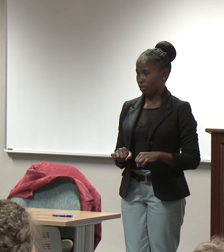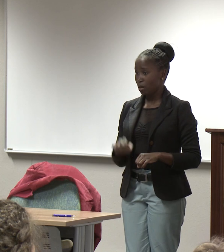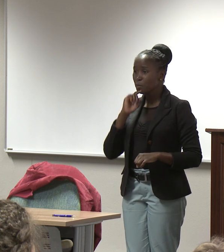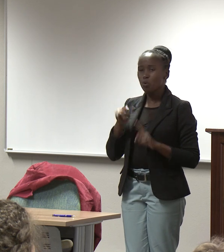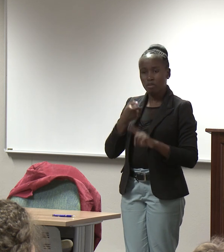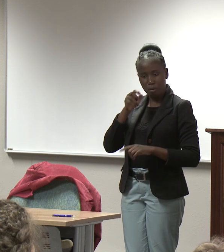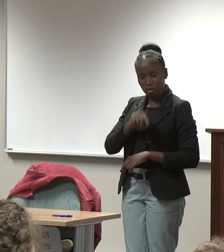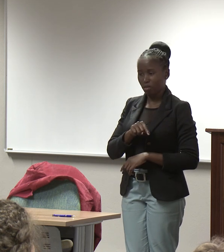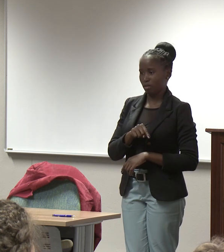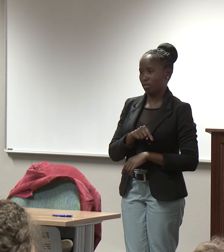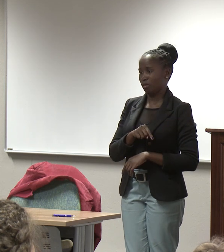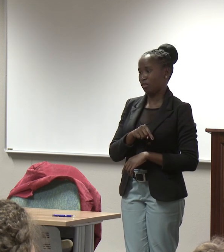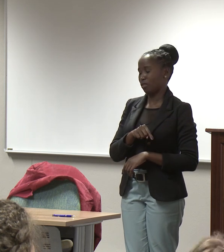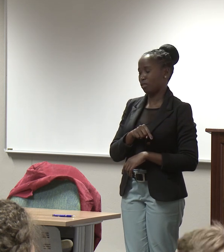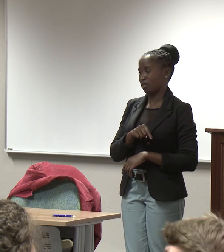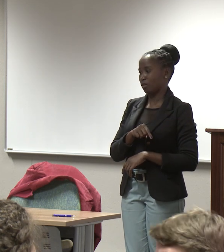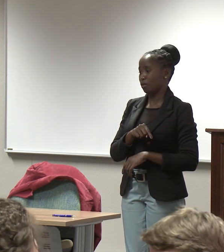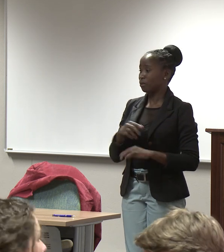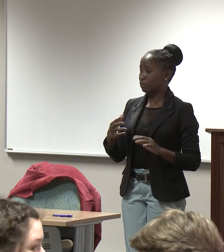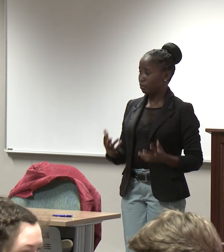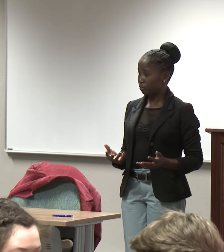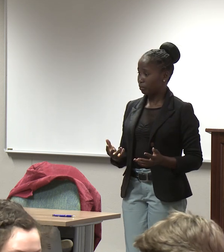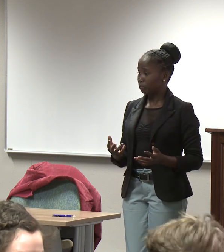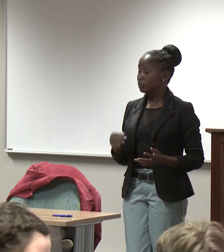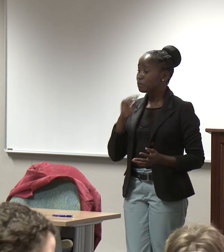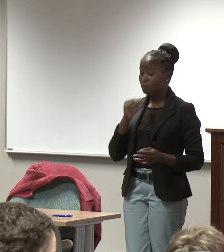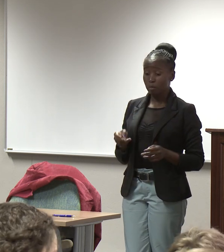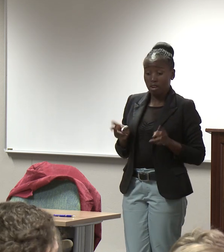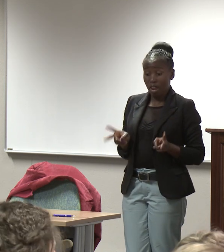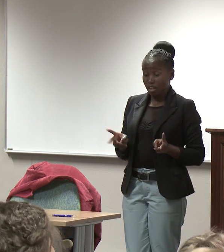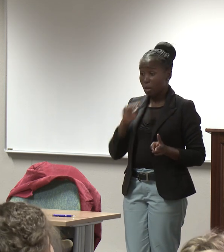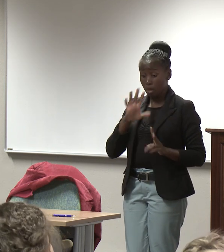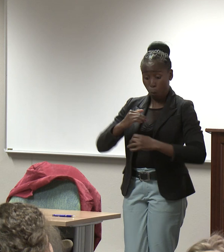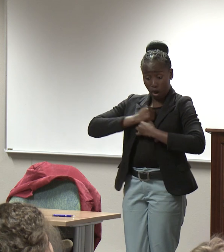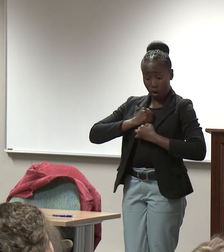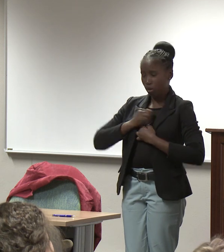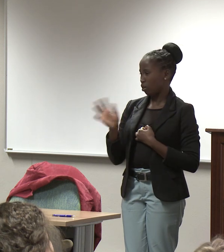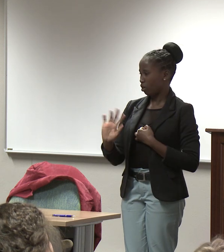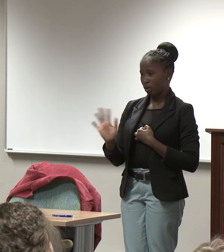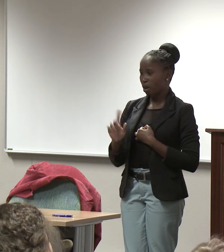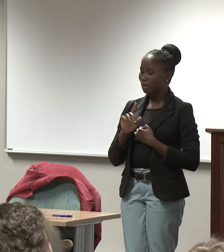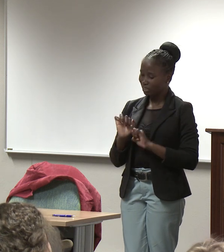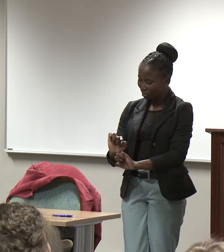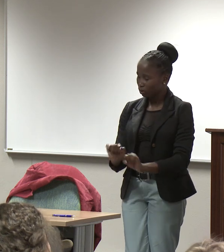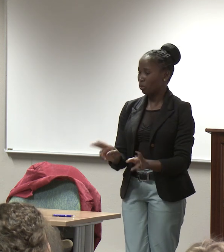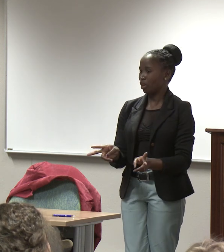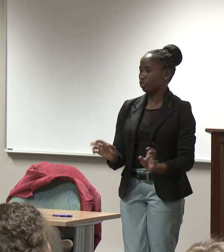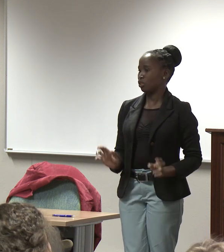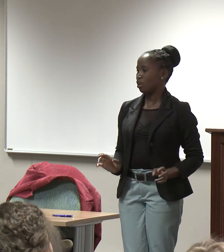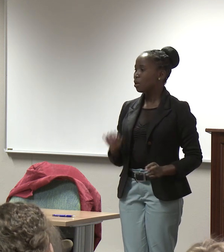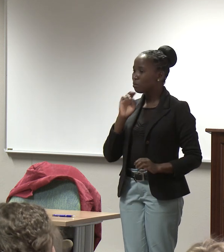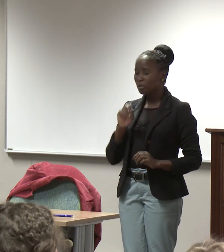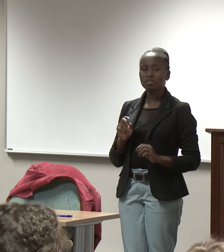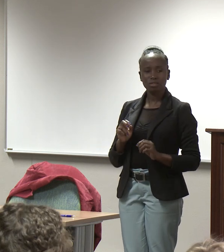from. And therefore, nature does not belong to us. We belong to nature. It's a completely different